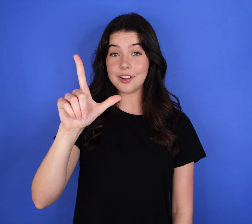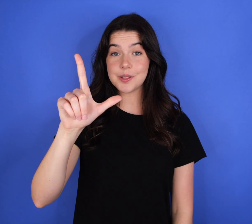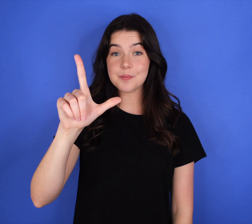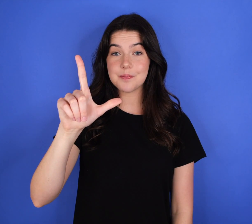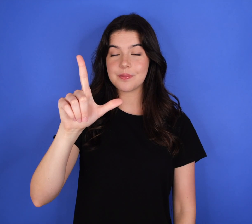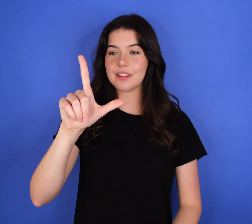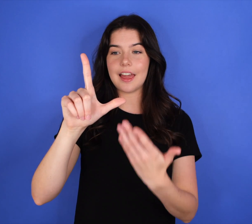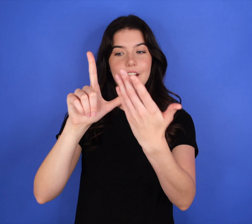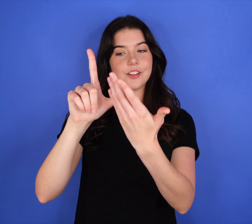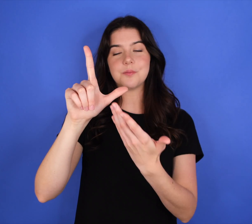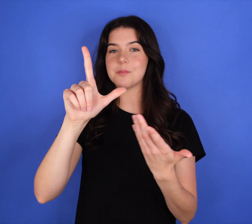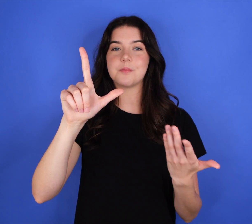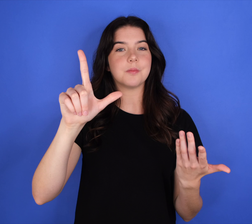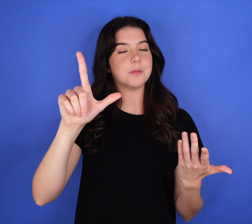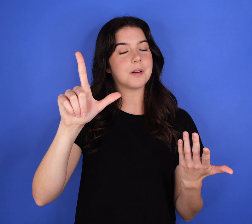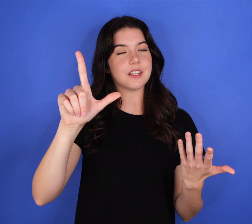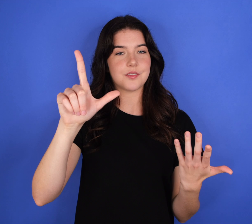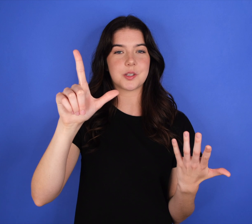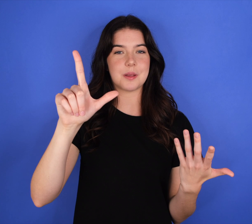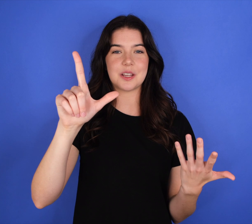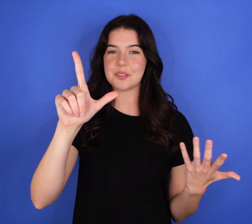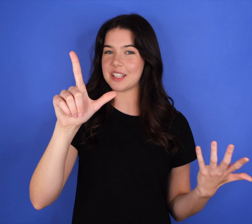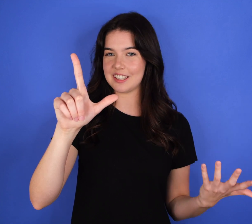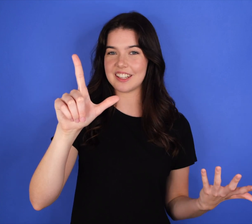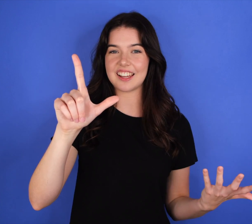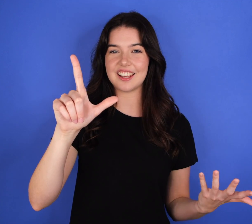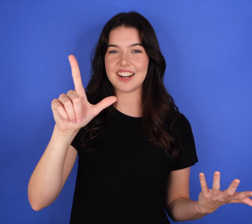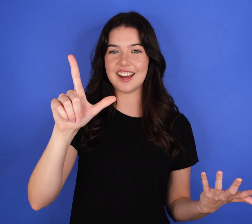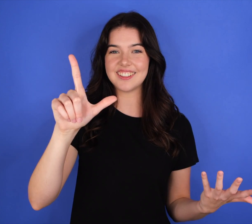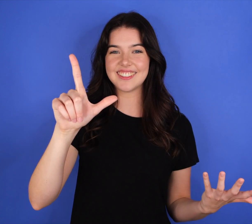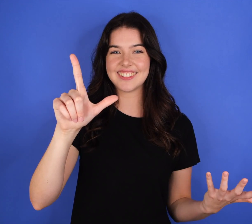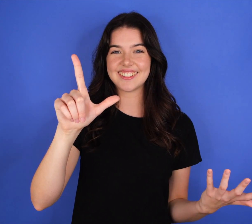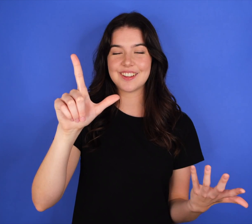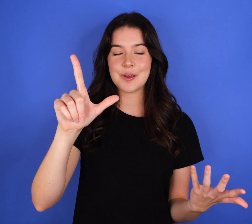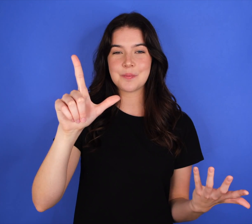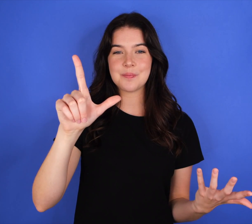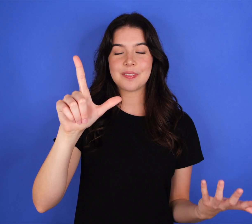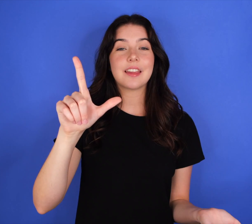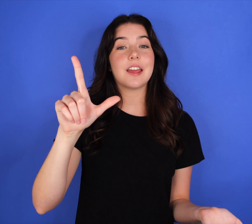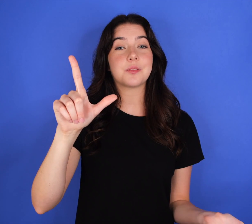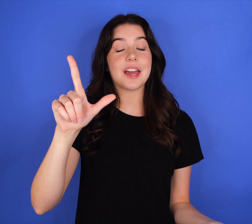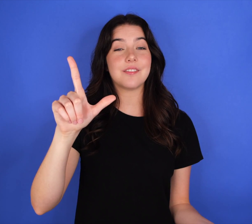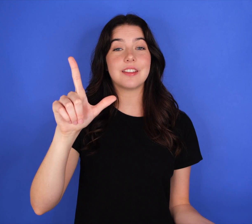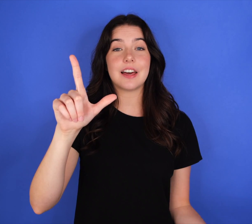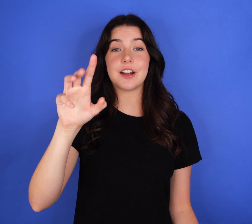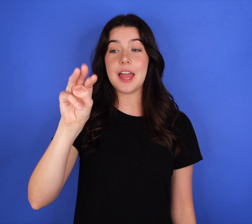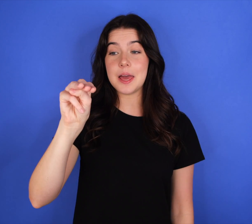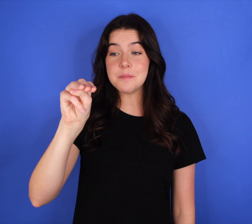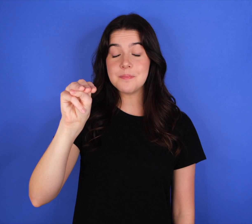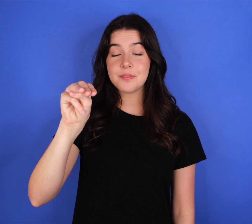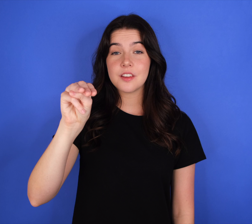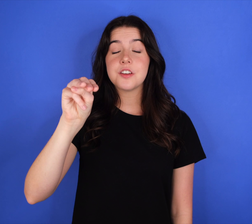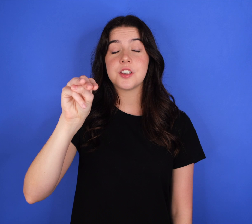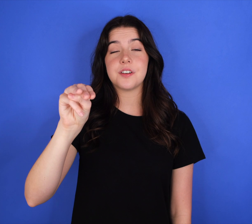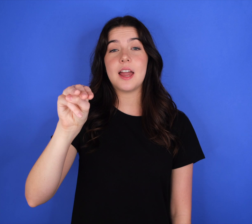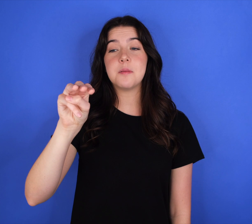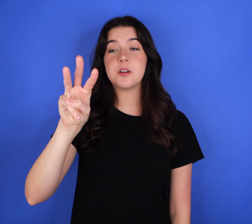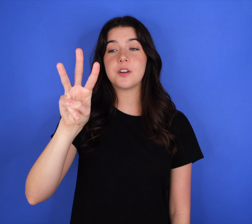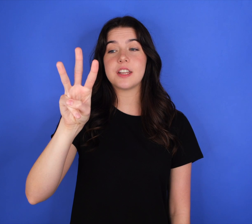L. L, pretty self-explanatory, it looks like a letter L. Next we have the letter M. So for M, you're going to